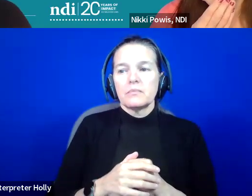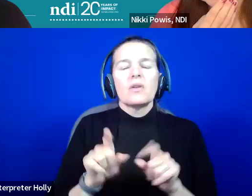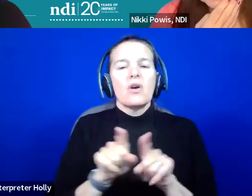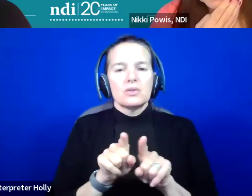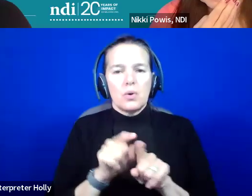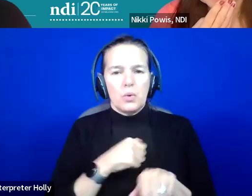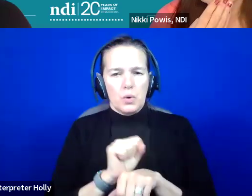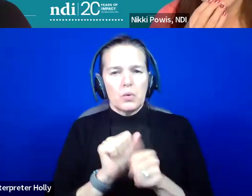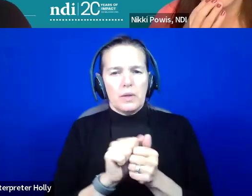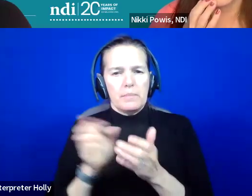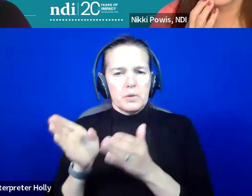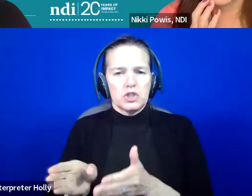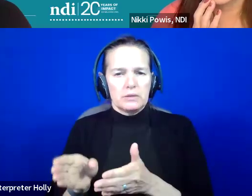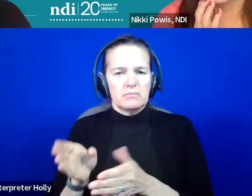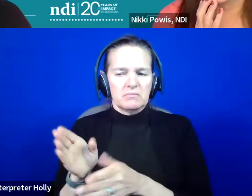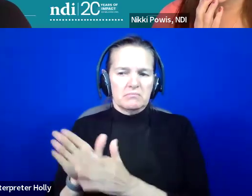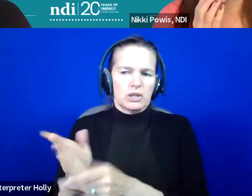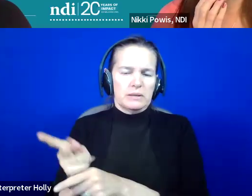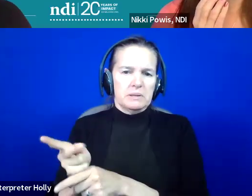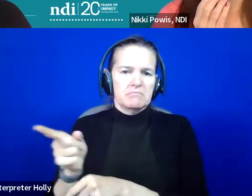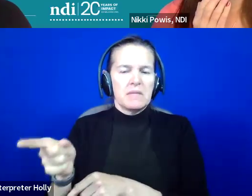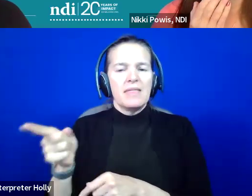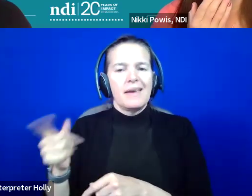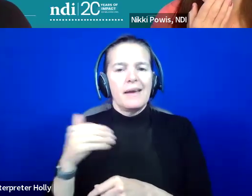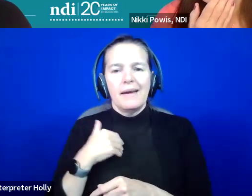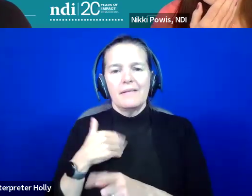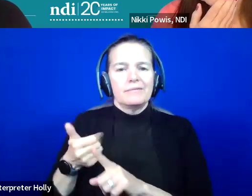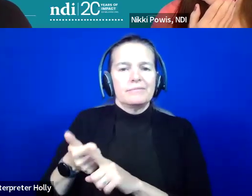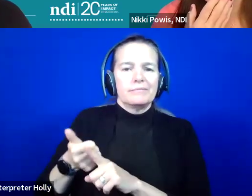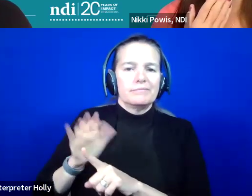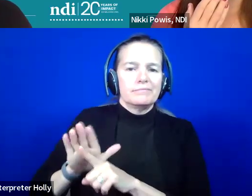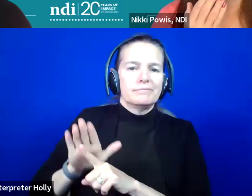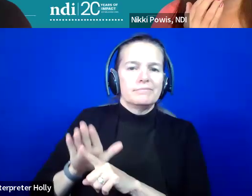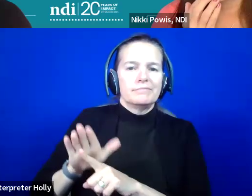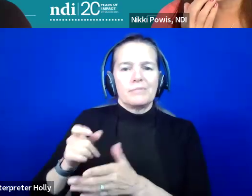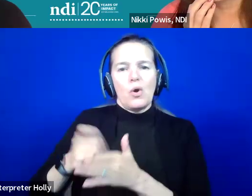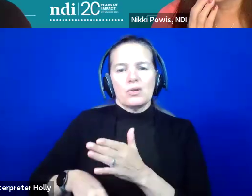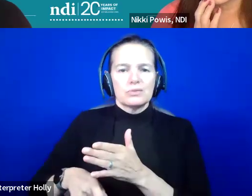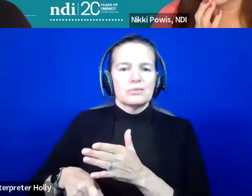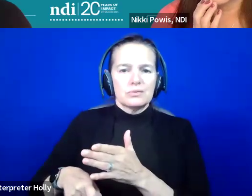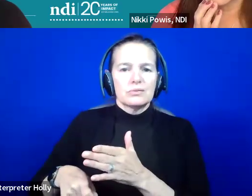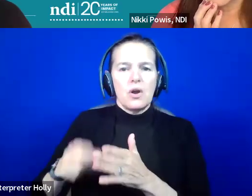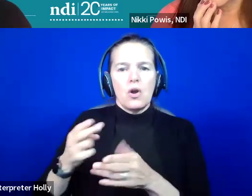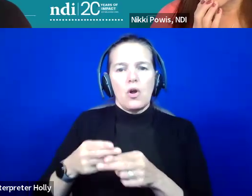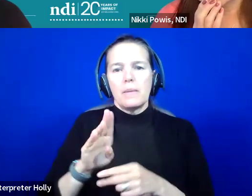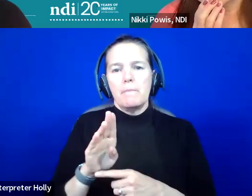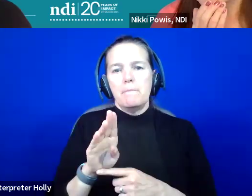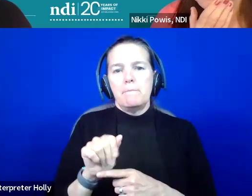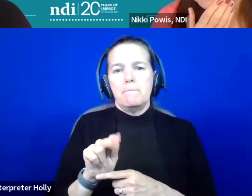someone that does bookkeeping. They have kind of a proprietary, there is a cost for that, but it's called